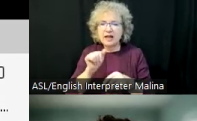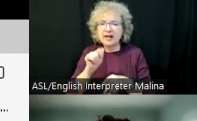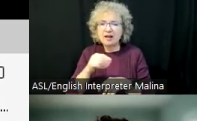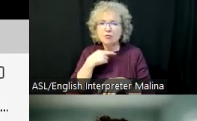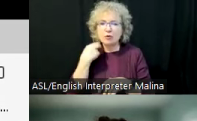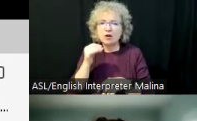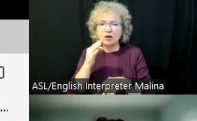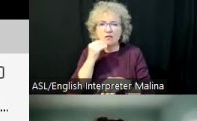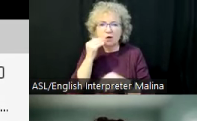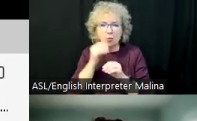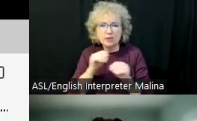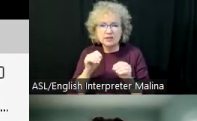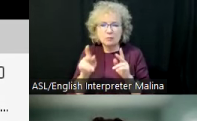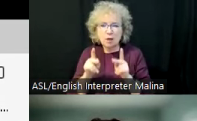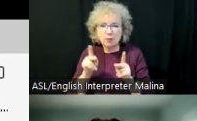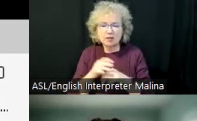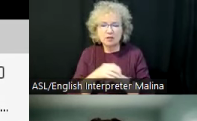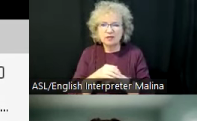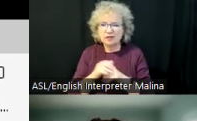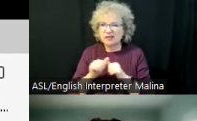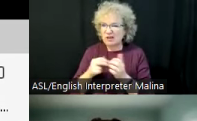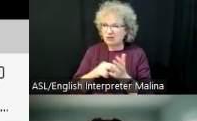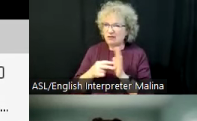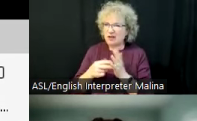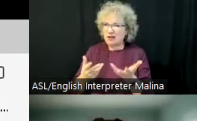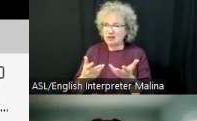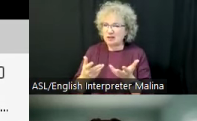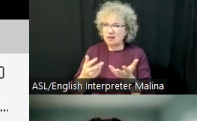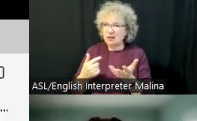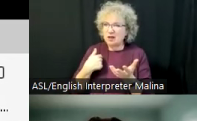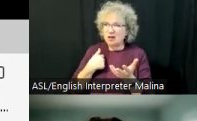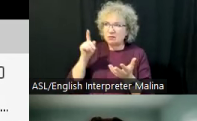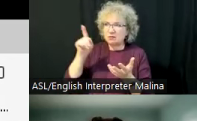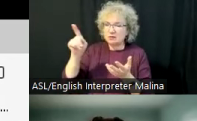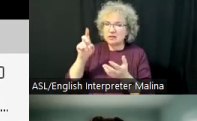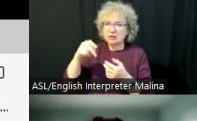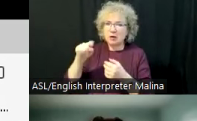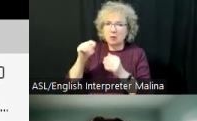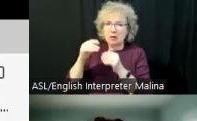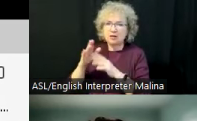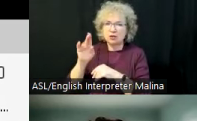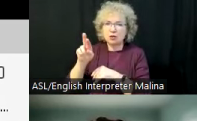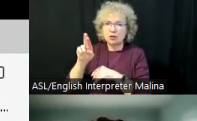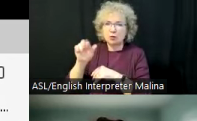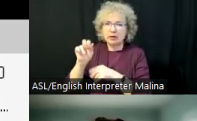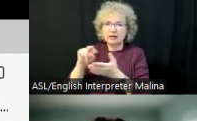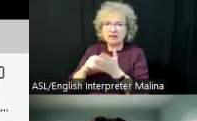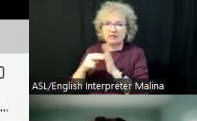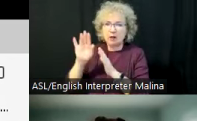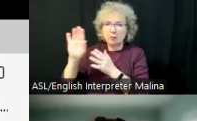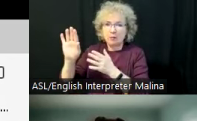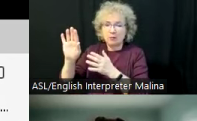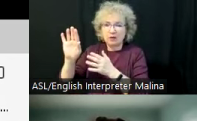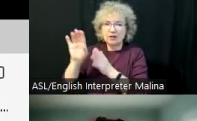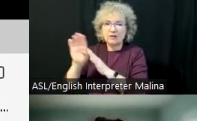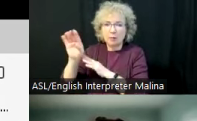defined. We've mapped our definition to the Department of Housing and Urban Development. The